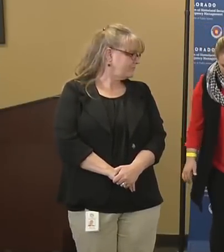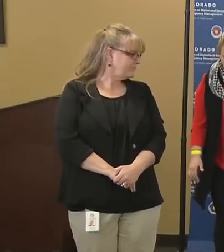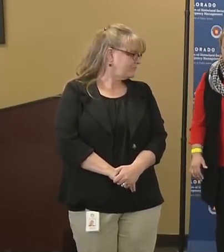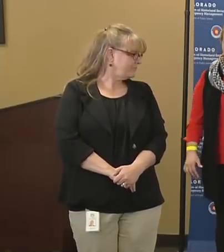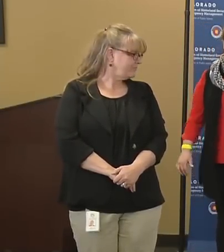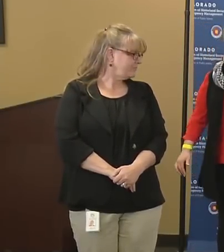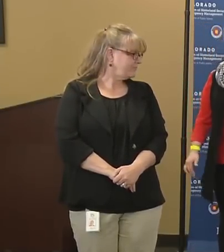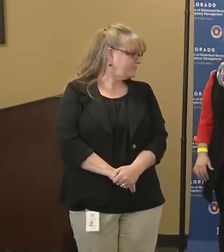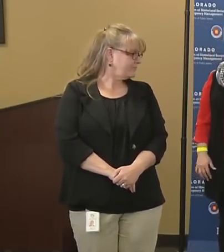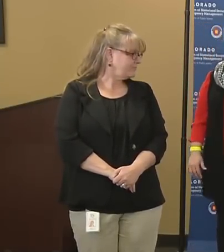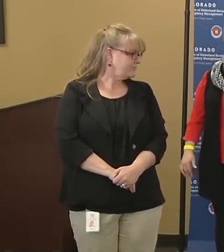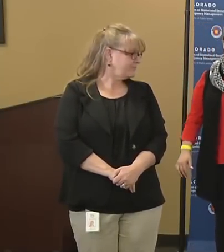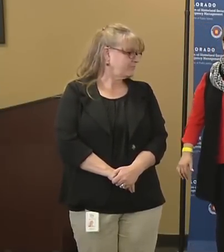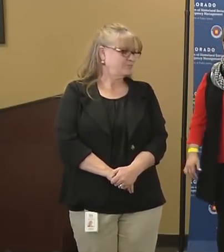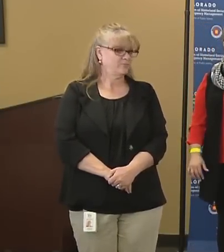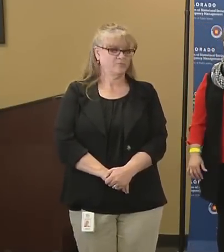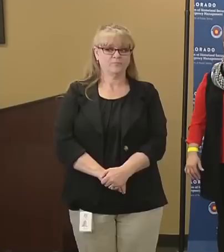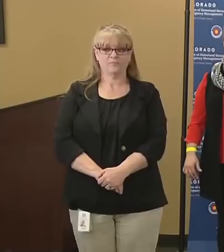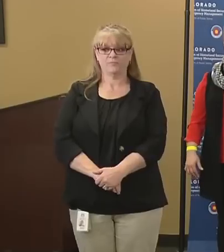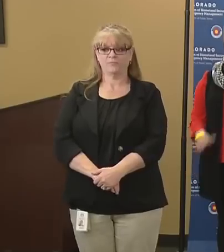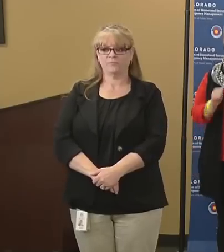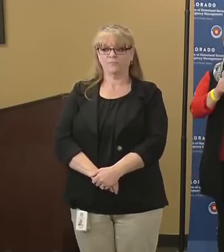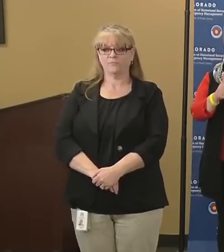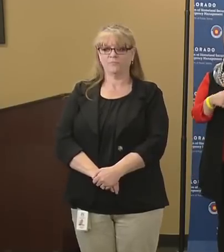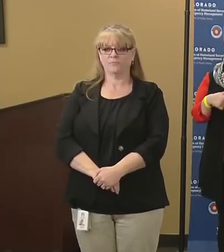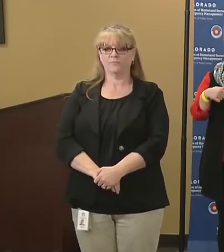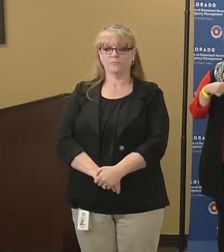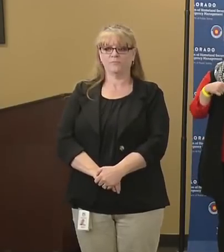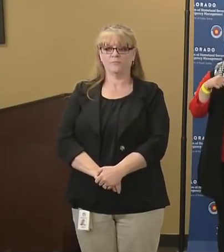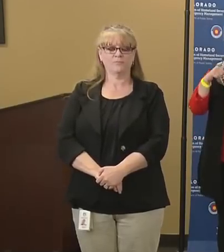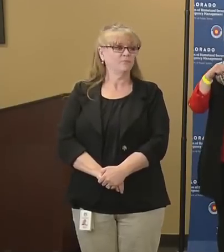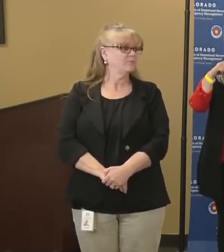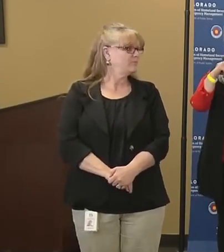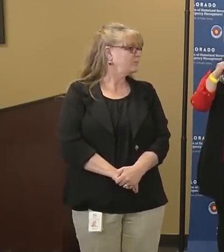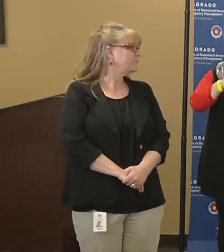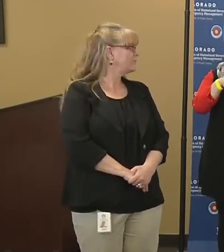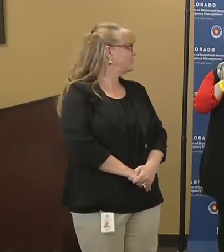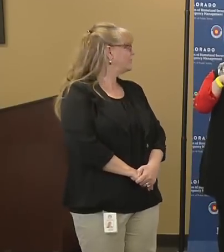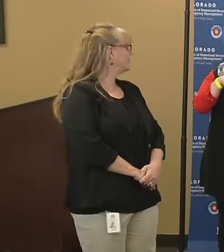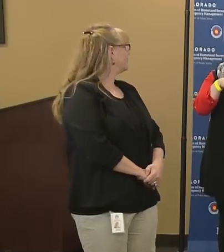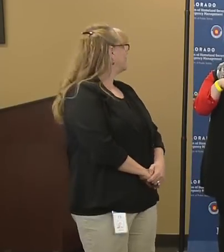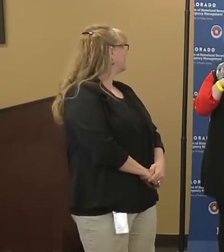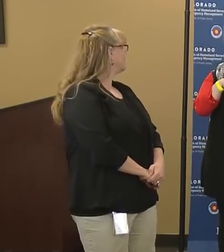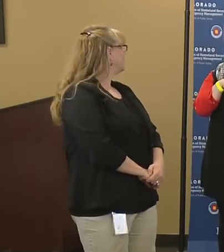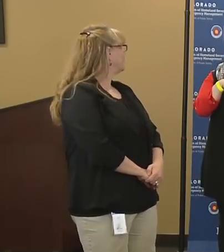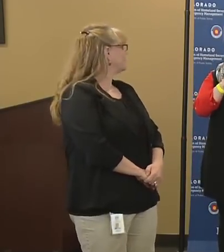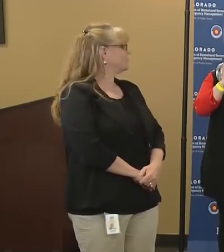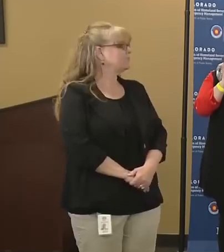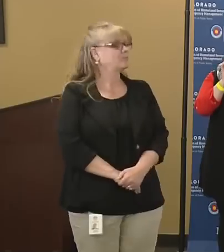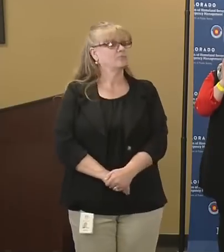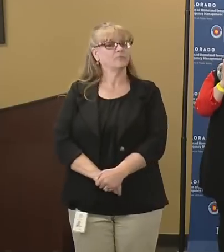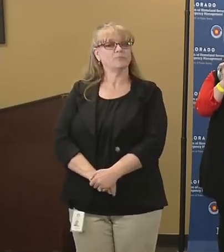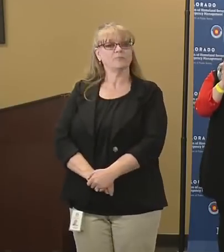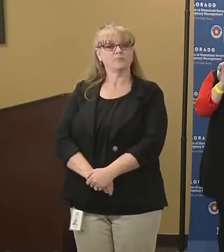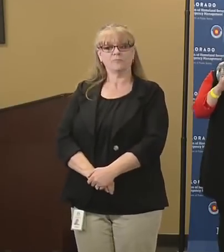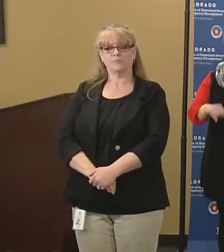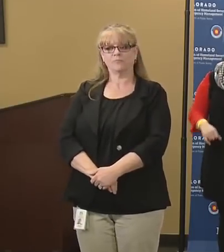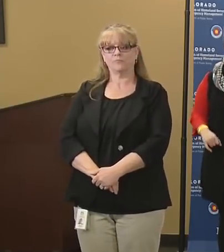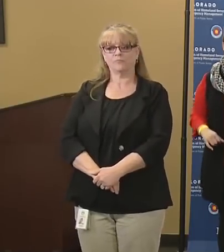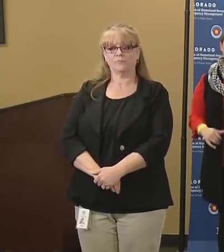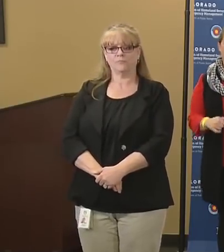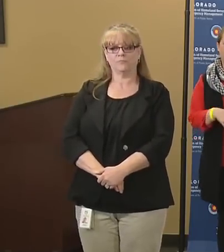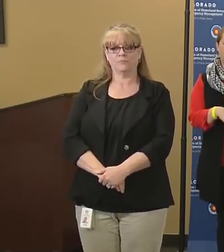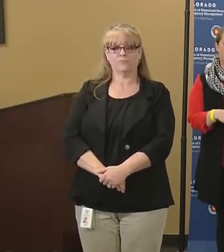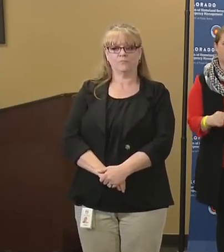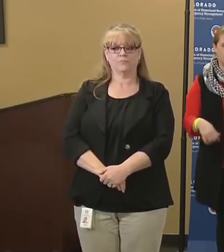here. COVID-19. So Okay. that is Good. one of the things. Now I just checked in with. Can someone be right here for your?